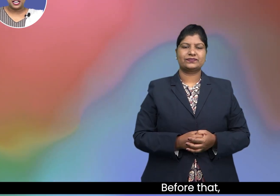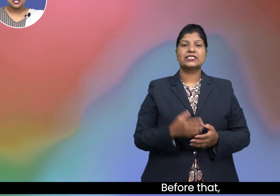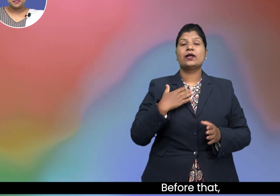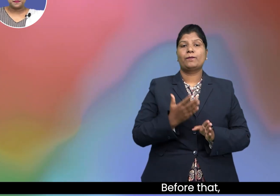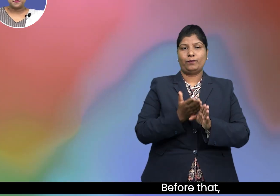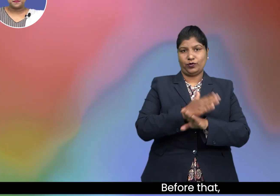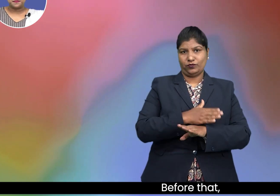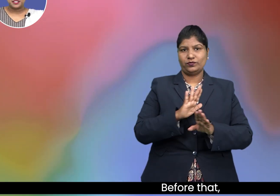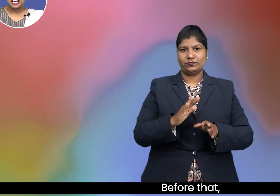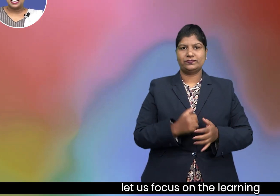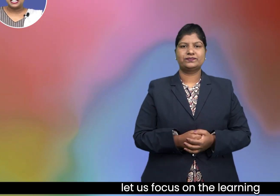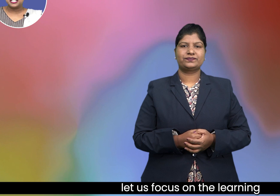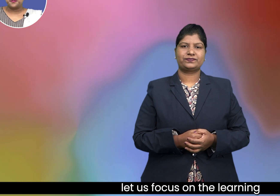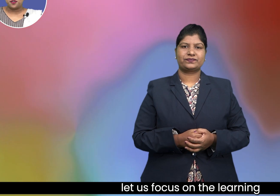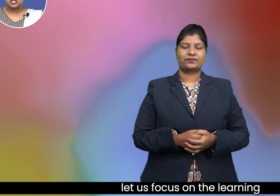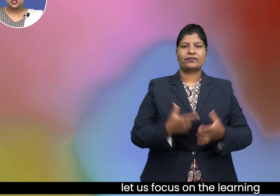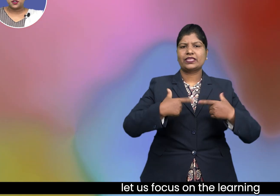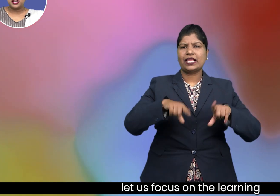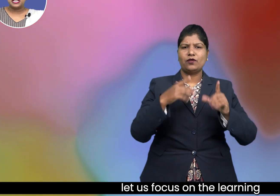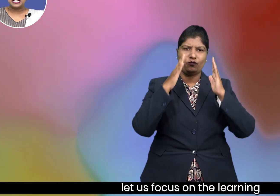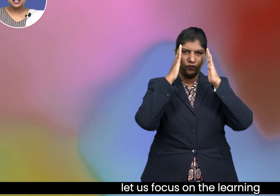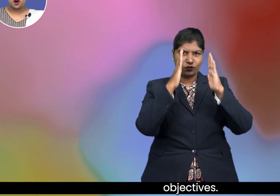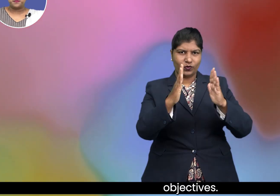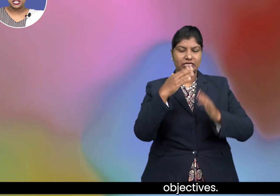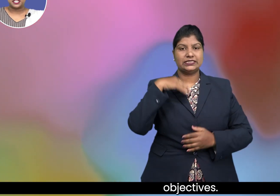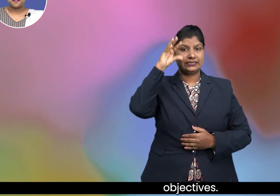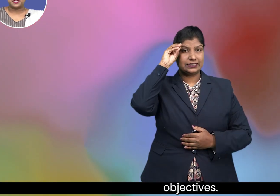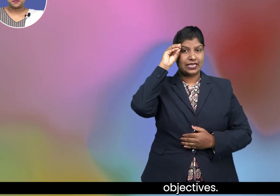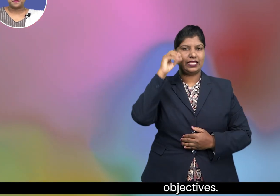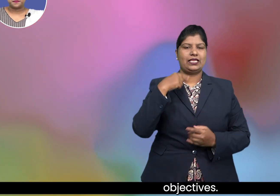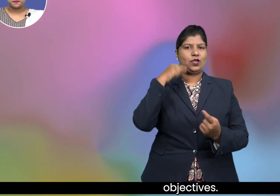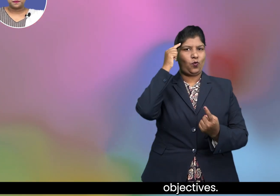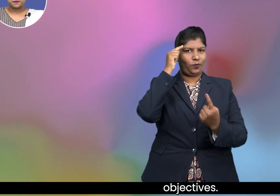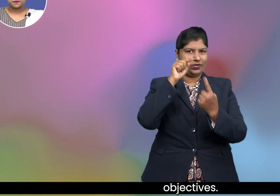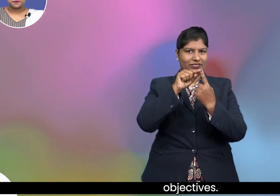Before that, let us focus on learning objectives.